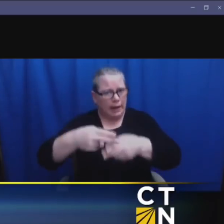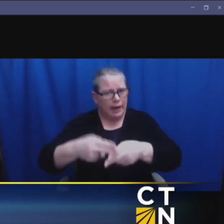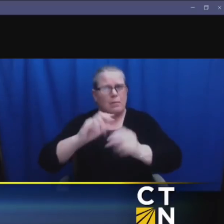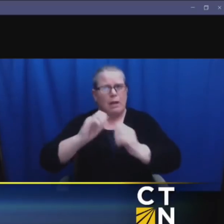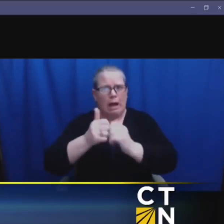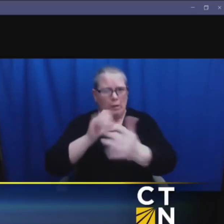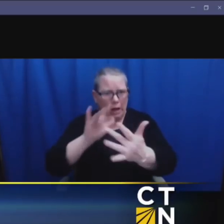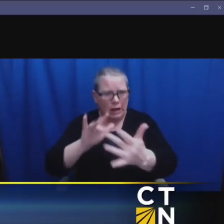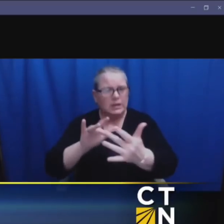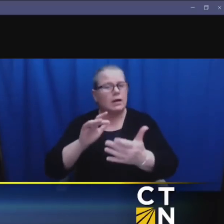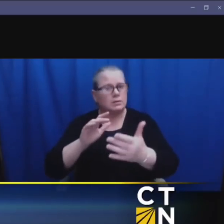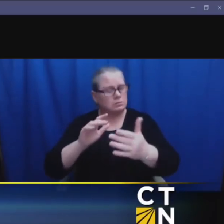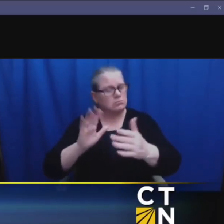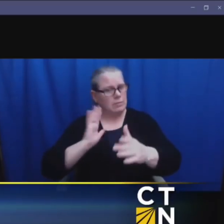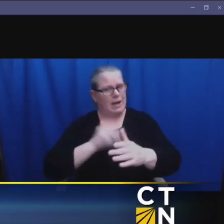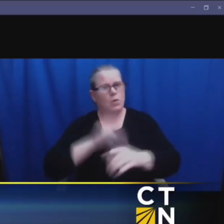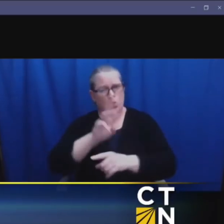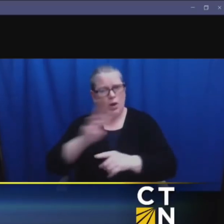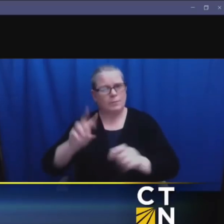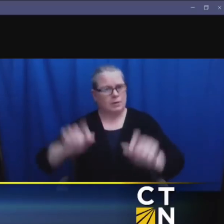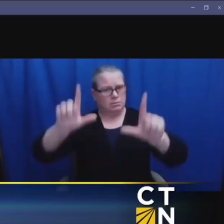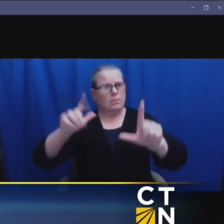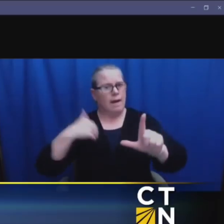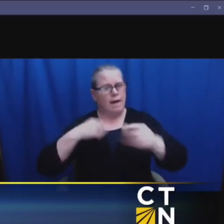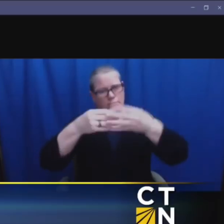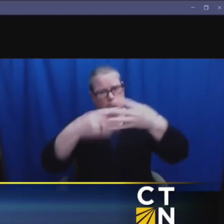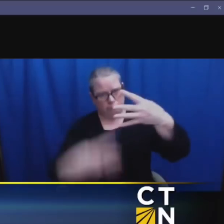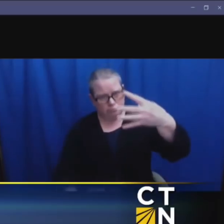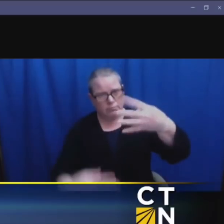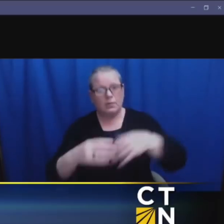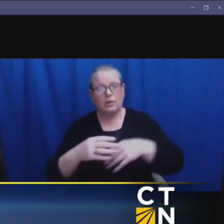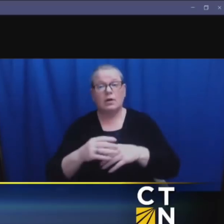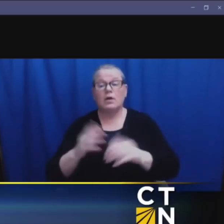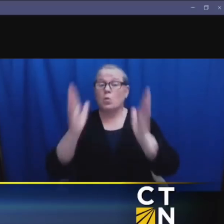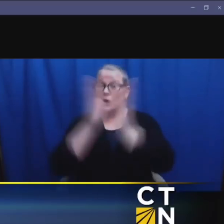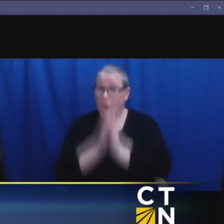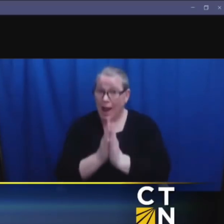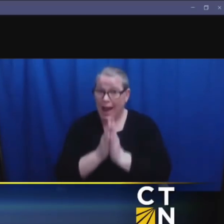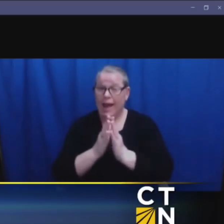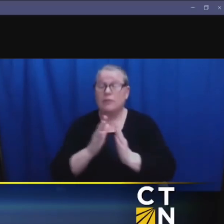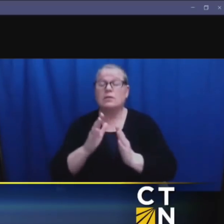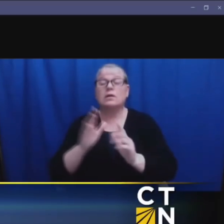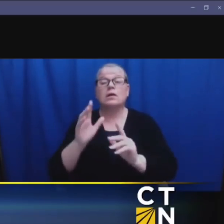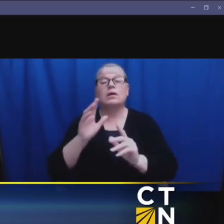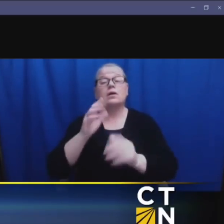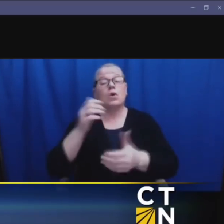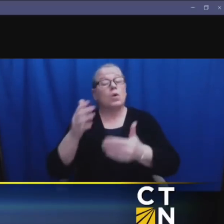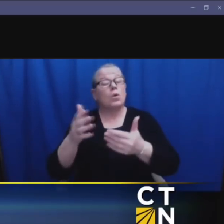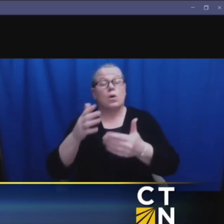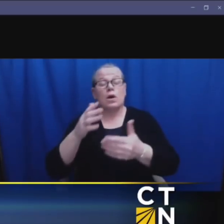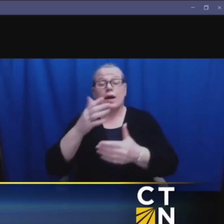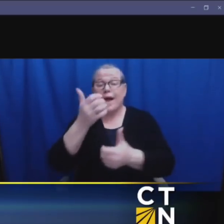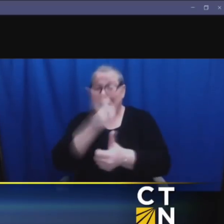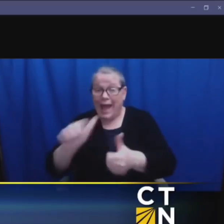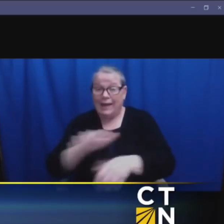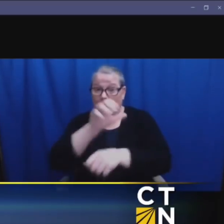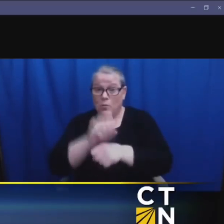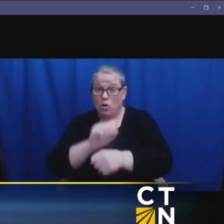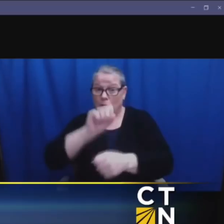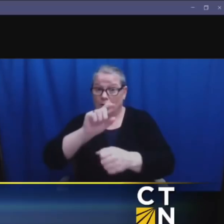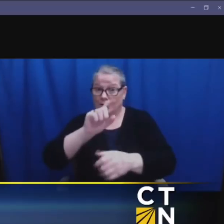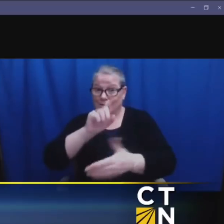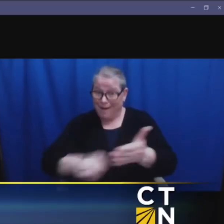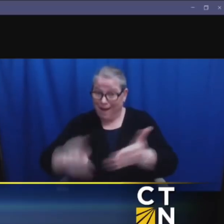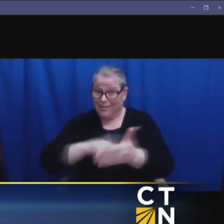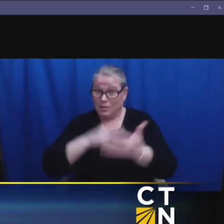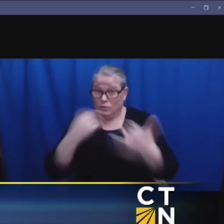But we are asking all providers to work with the people whose appointments they canceled and to help them get rescheduled. So hopefully